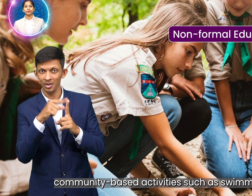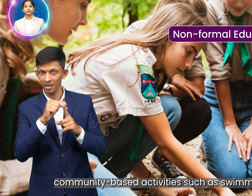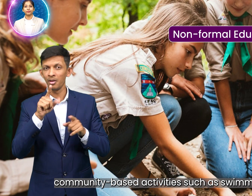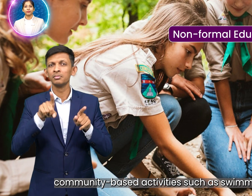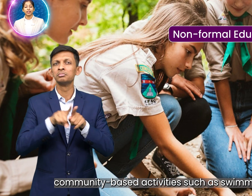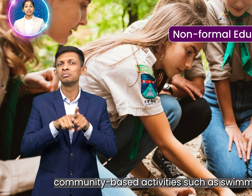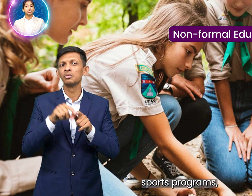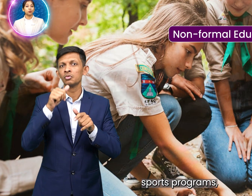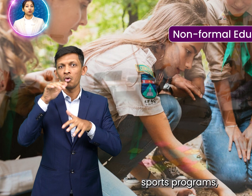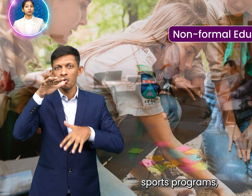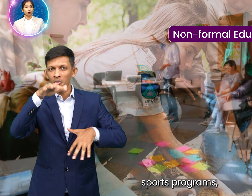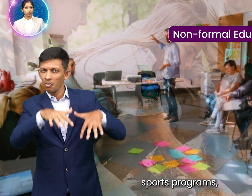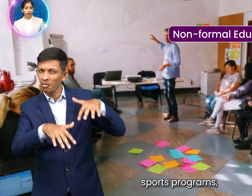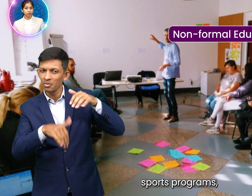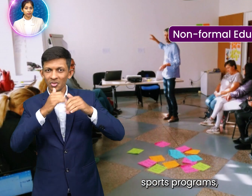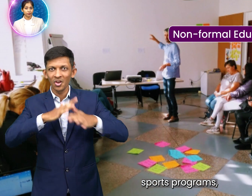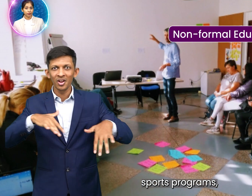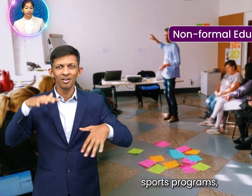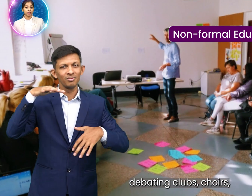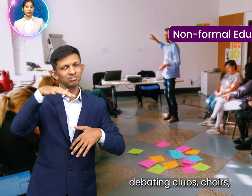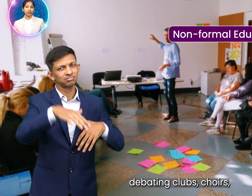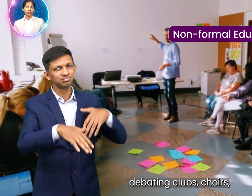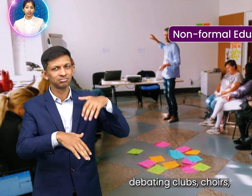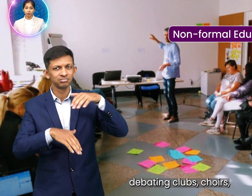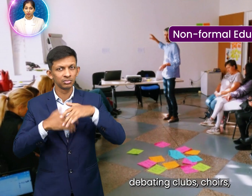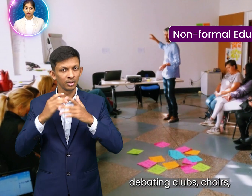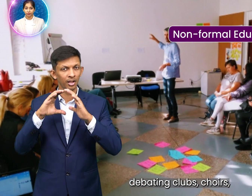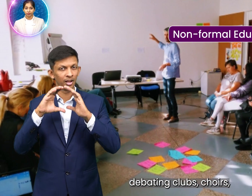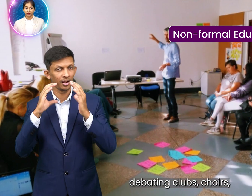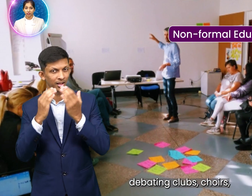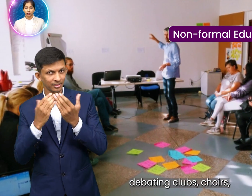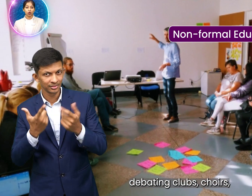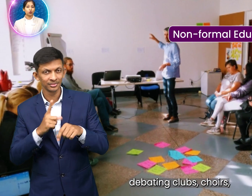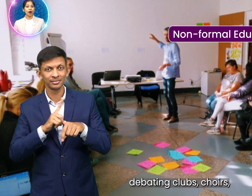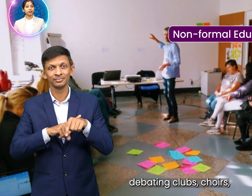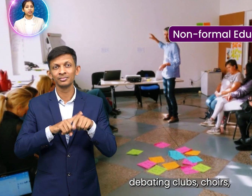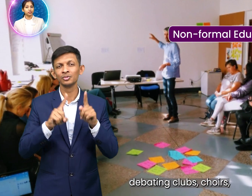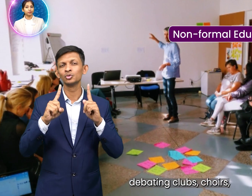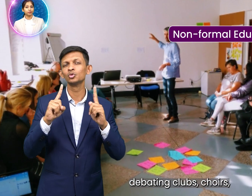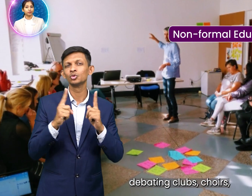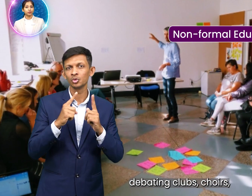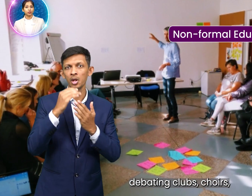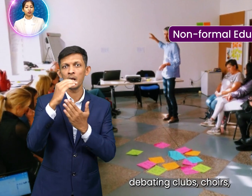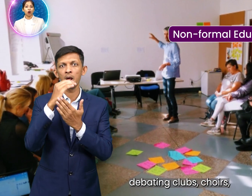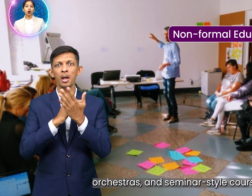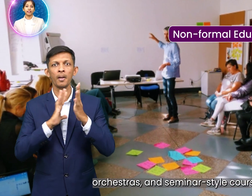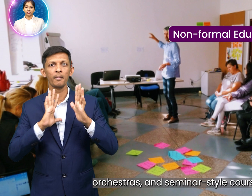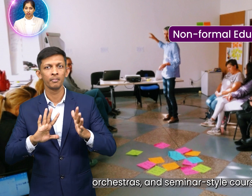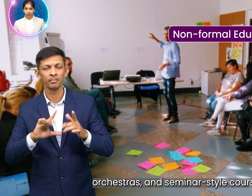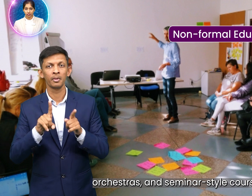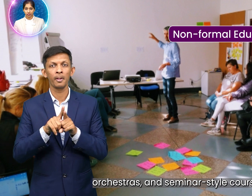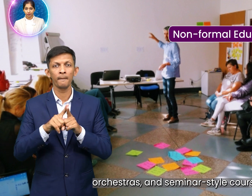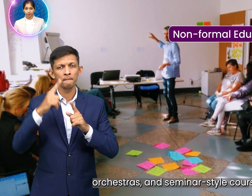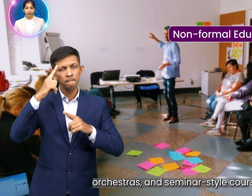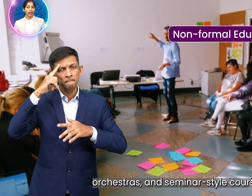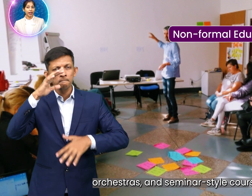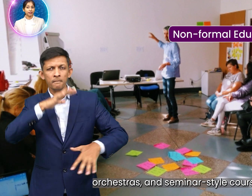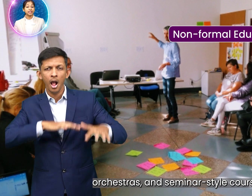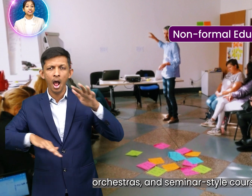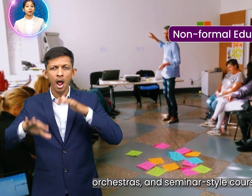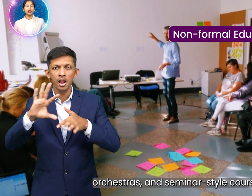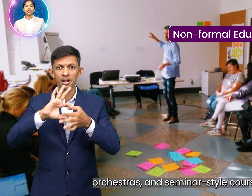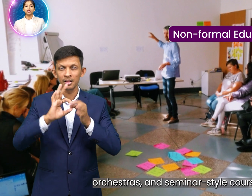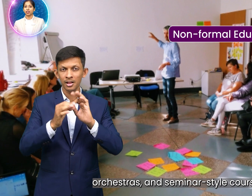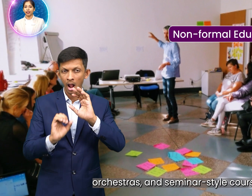classes, sports programs, debating clubs, choirs, orchestras,